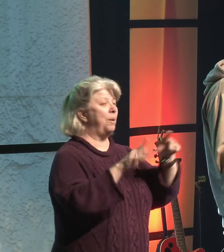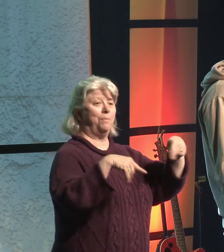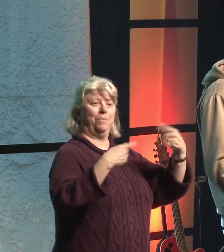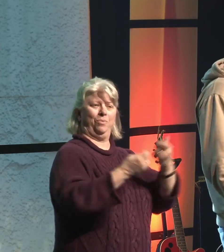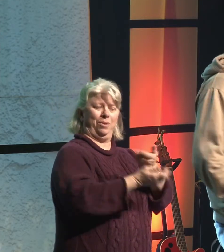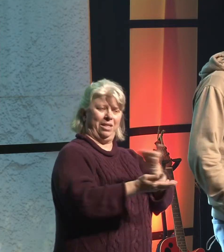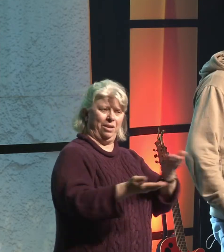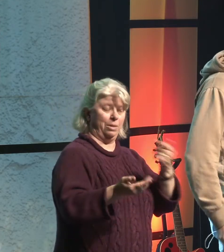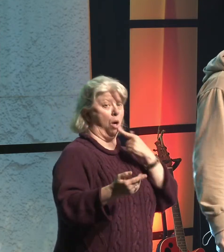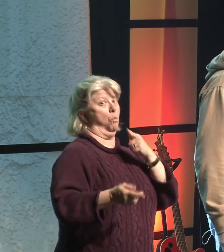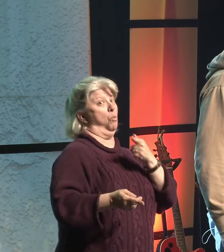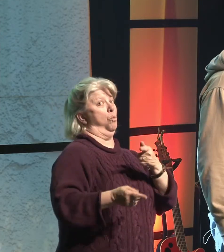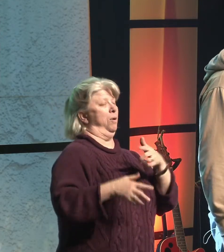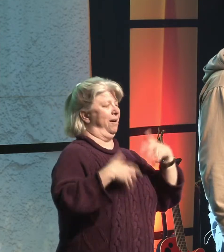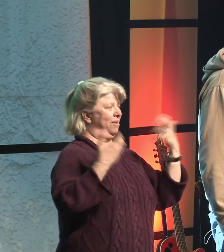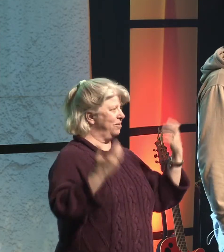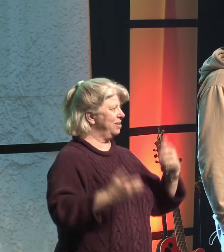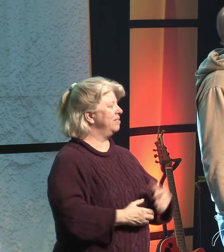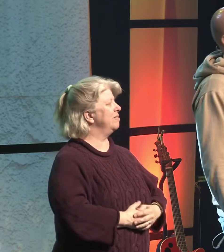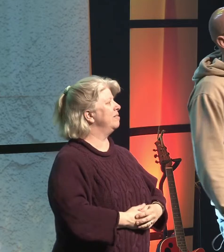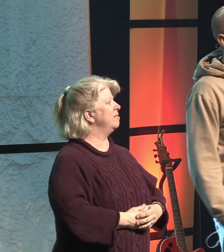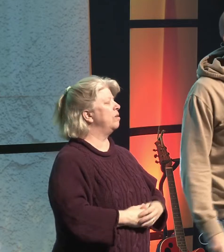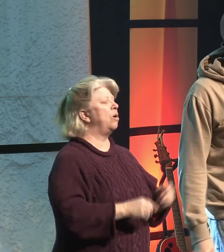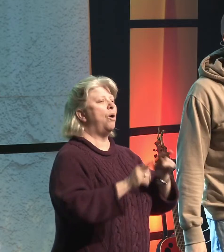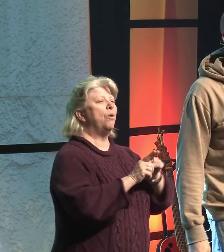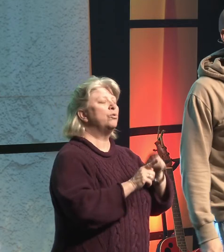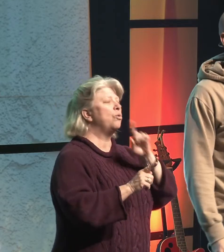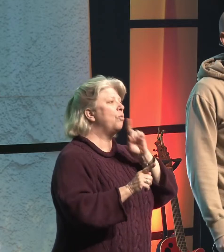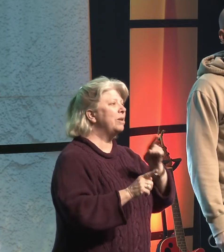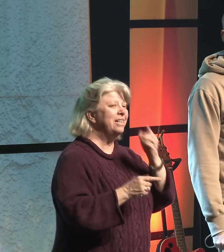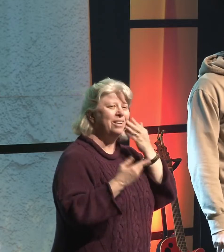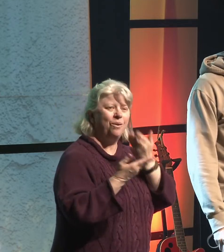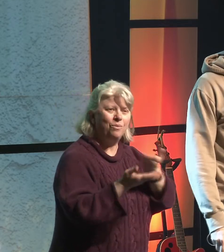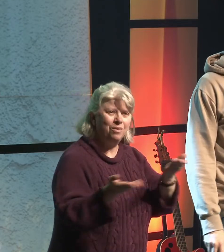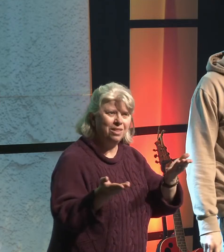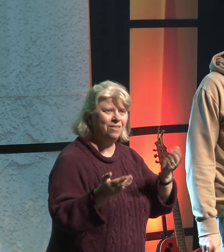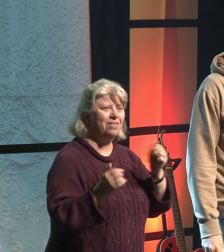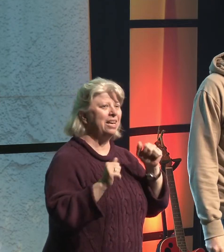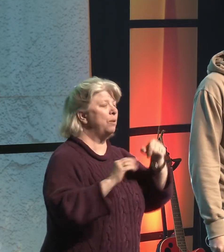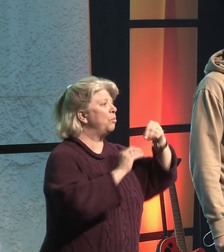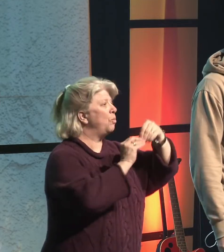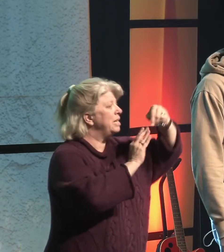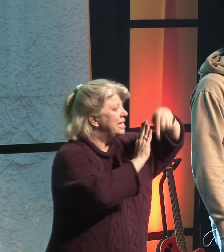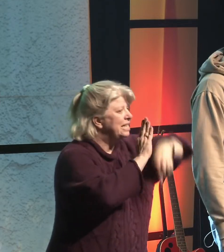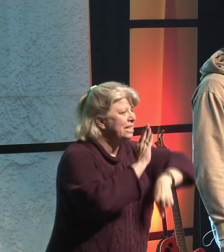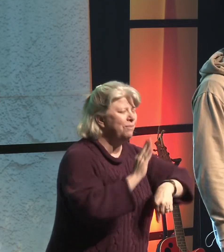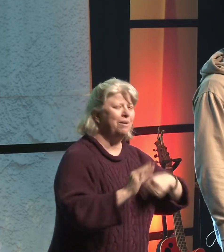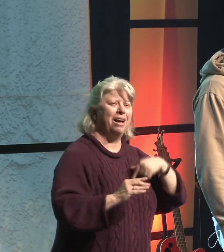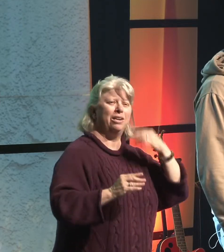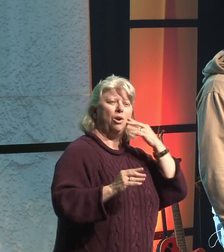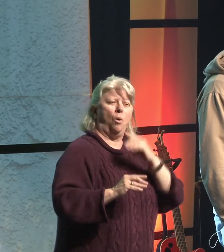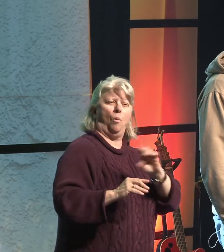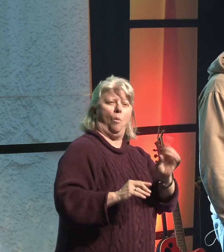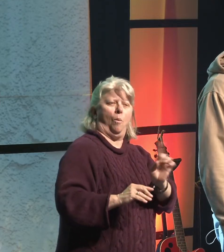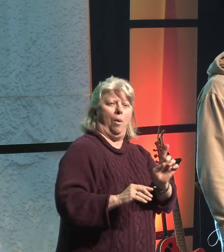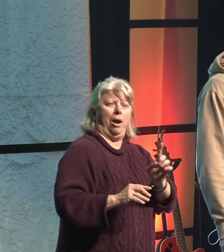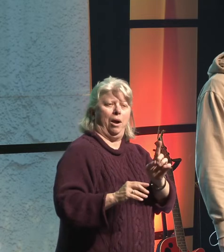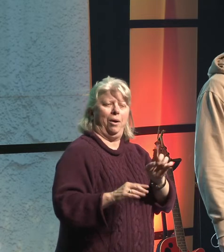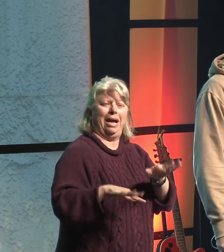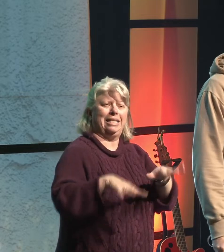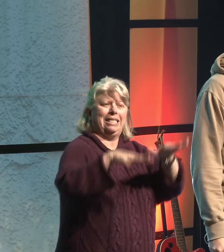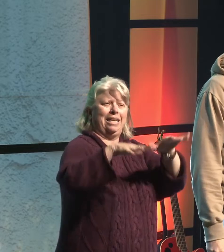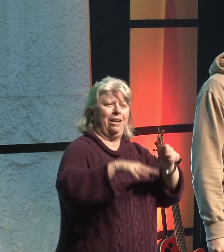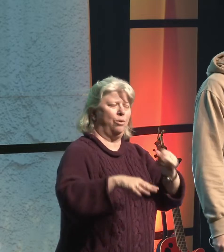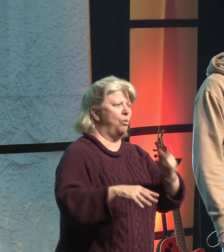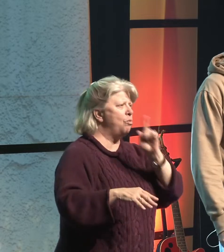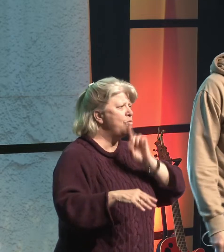them and I can go, oh, they're angry. But I can really get to know them if I can go even deeper and I can know where the anxiety